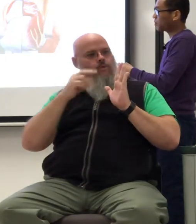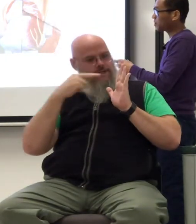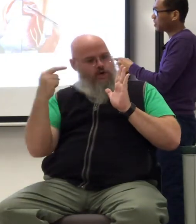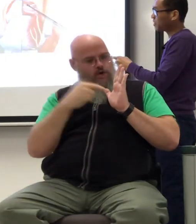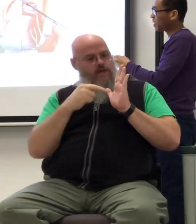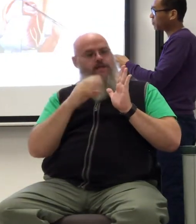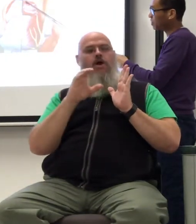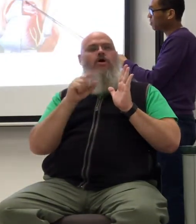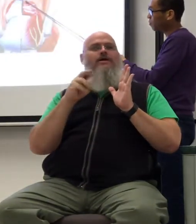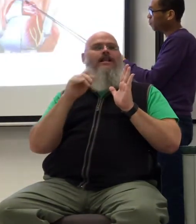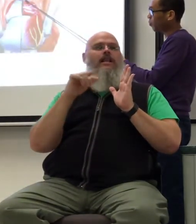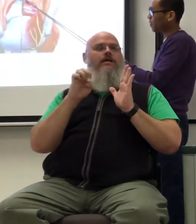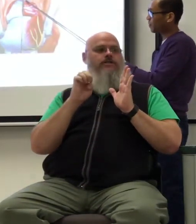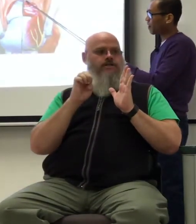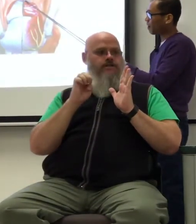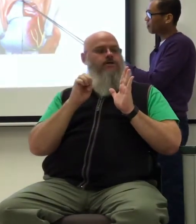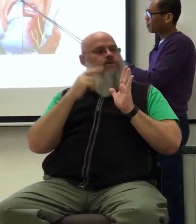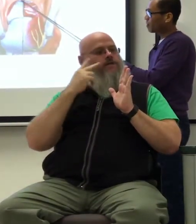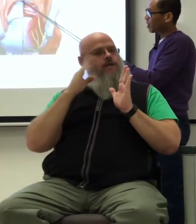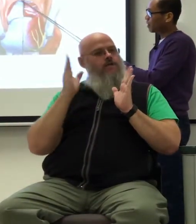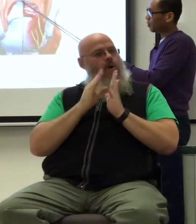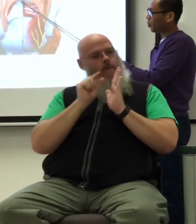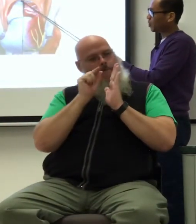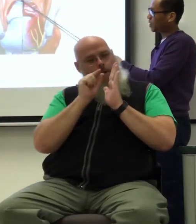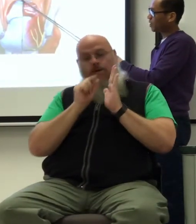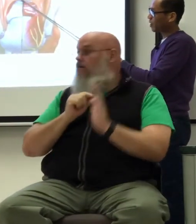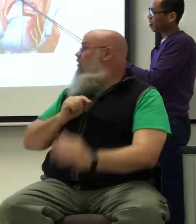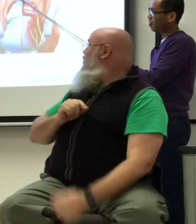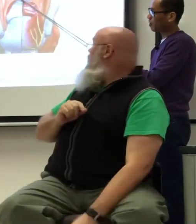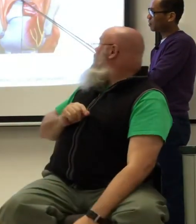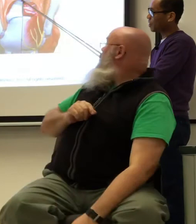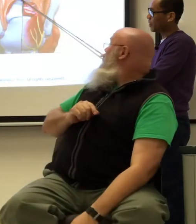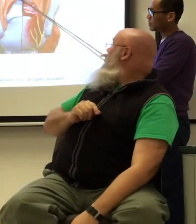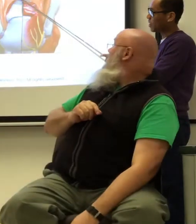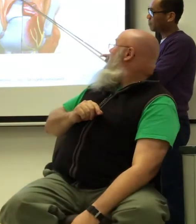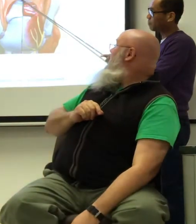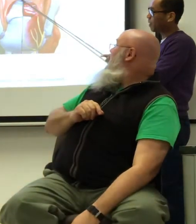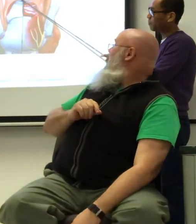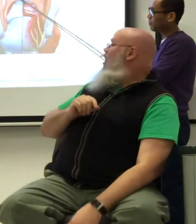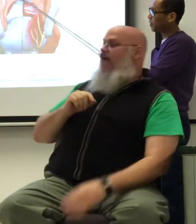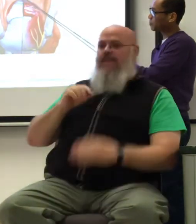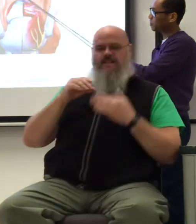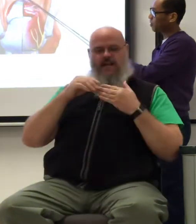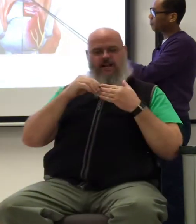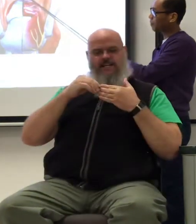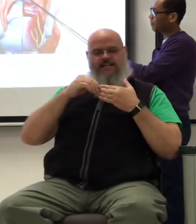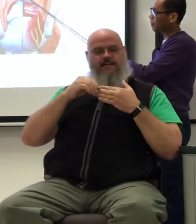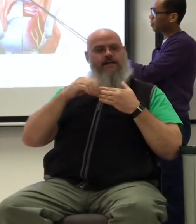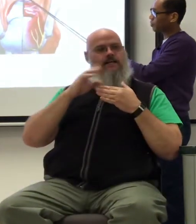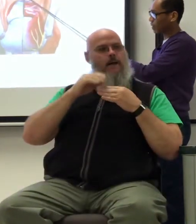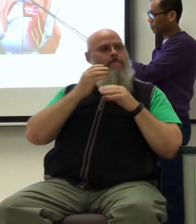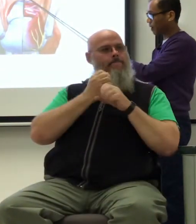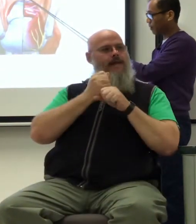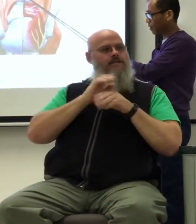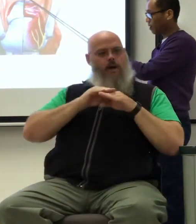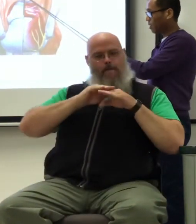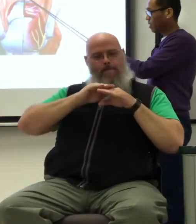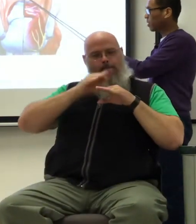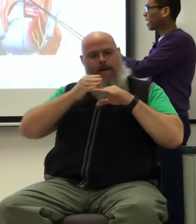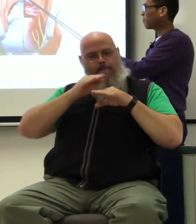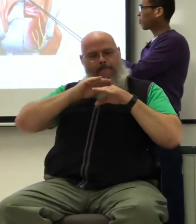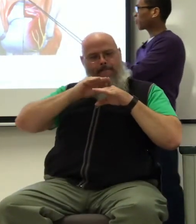What you can see is that there's a little point there, a little corniculate cartilage that makes that bump, and there's another bump here created by